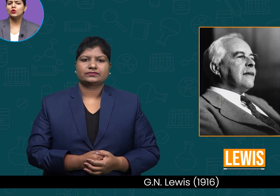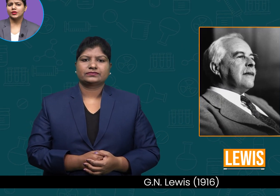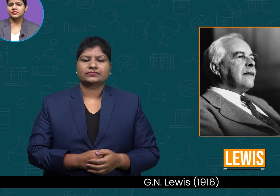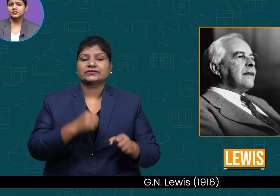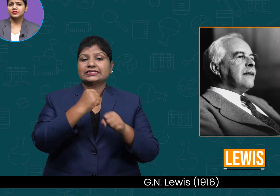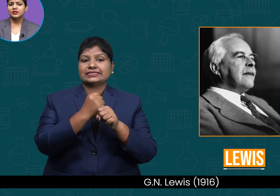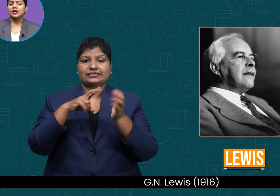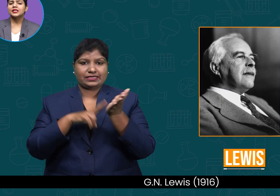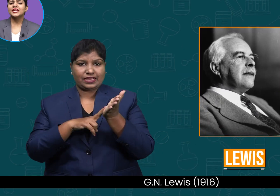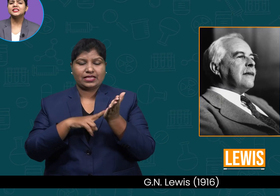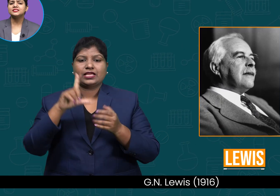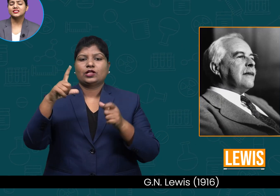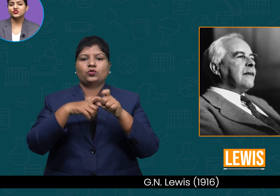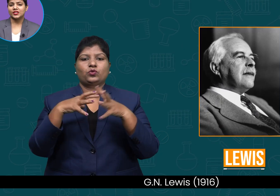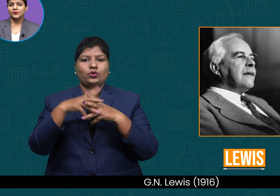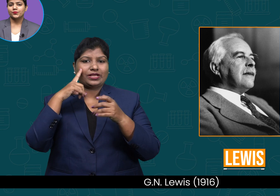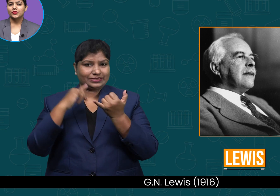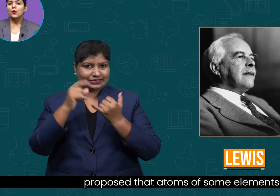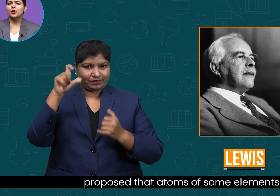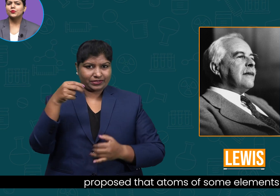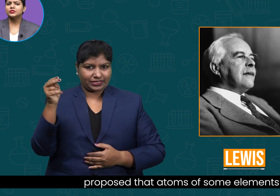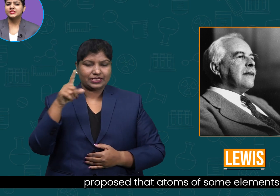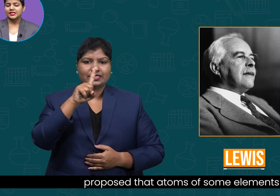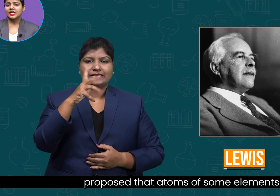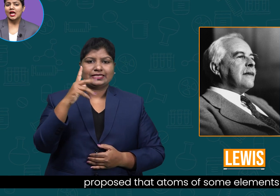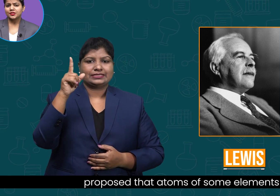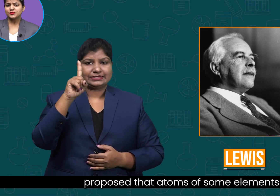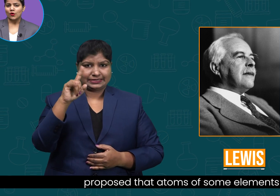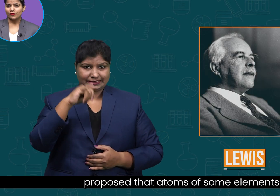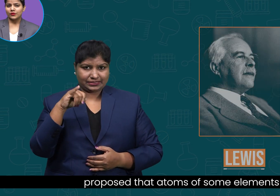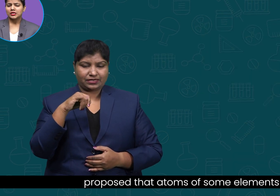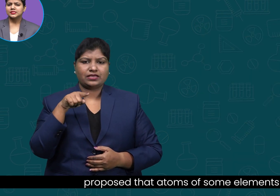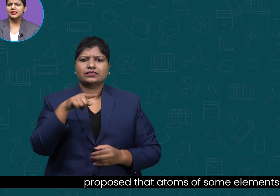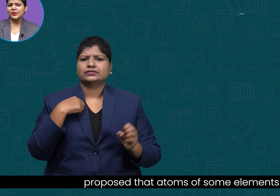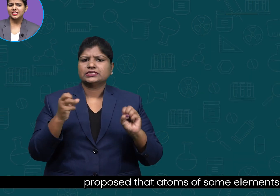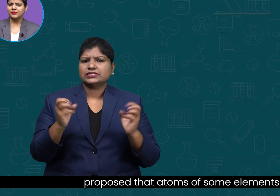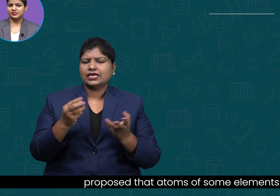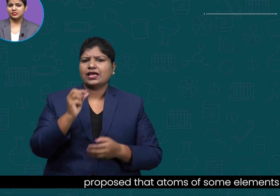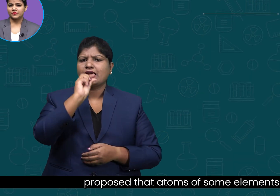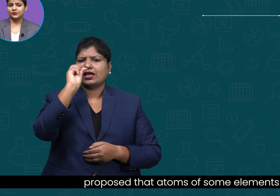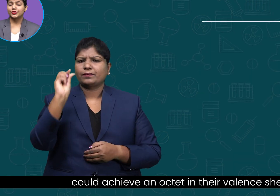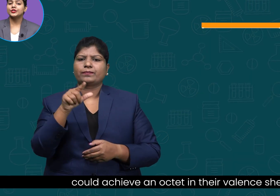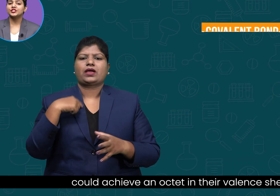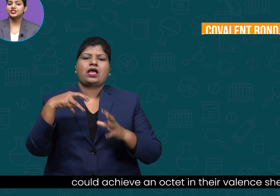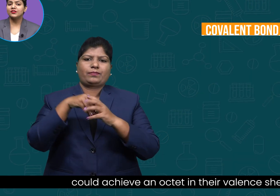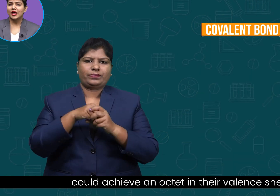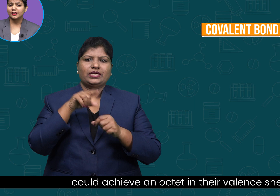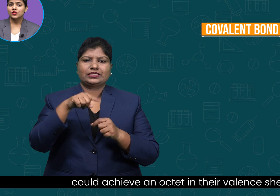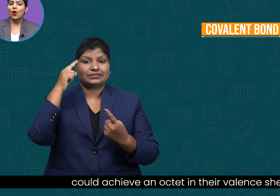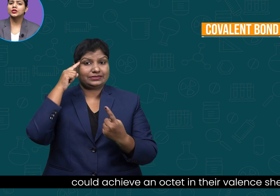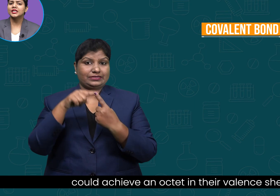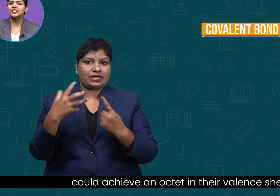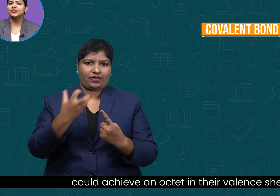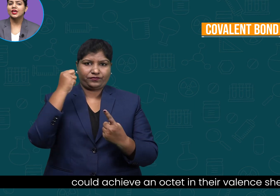G. N. Lewis, 1916, proposed that atoms of some elements could achieve